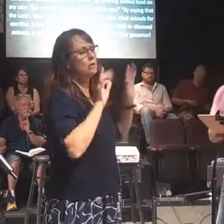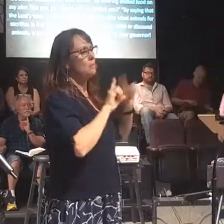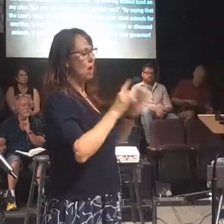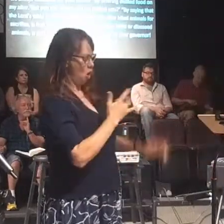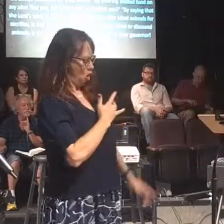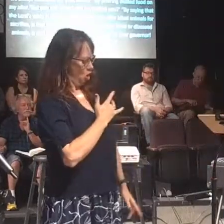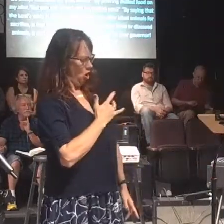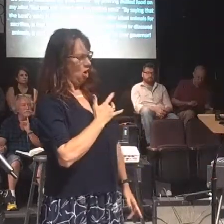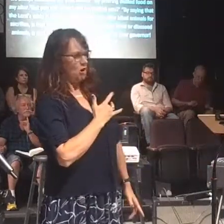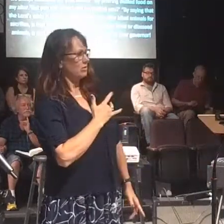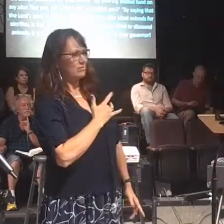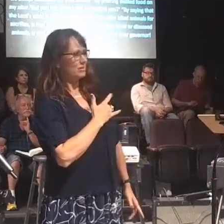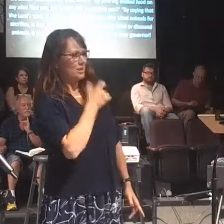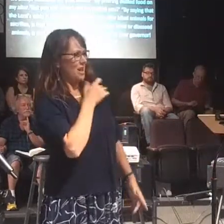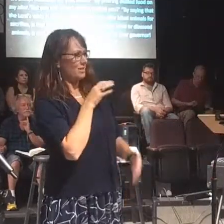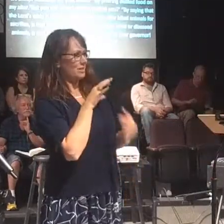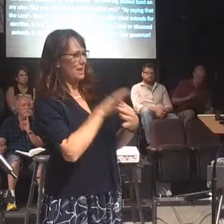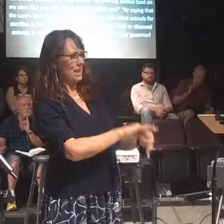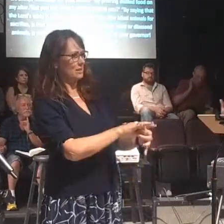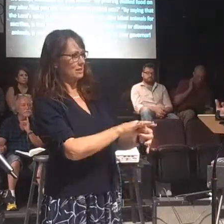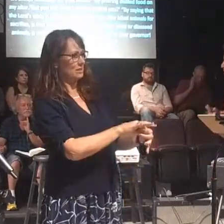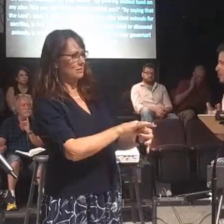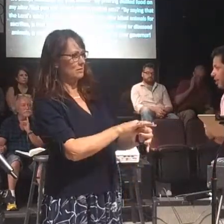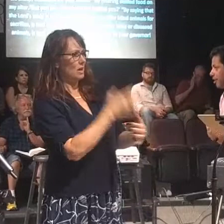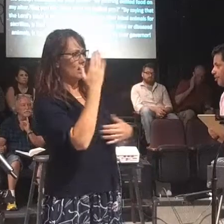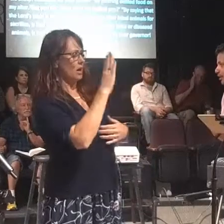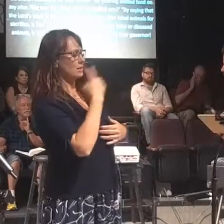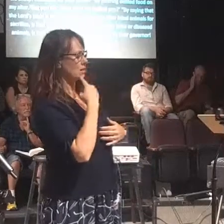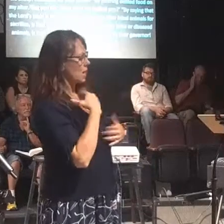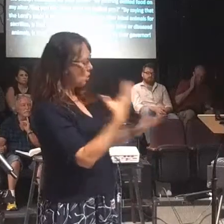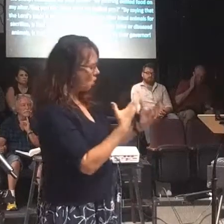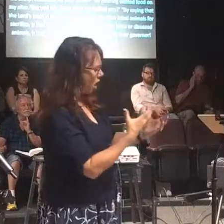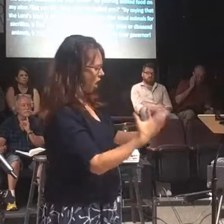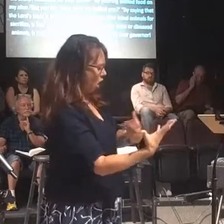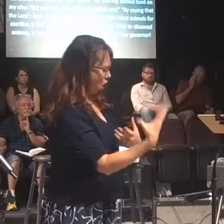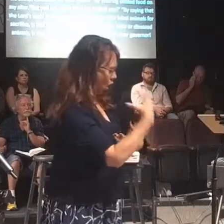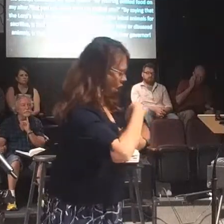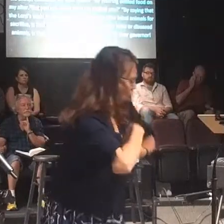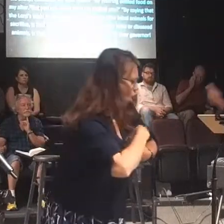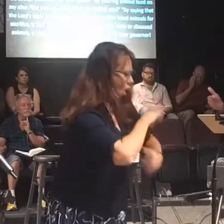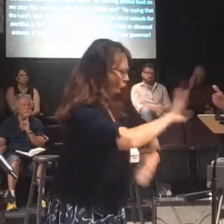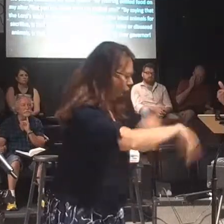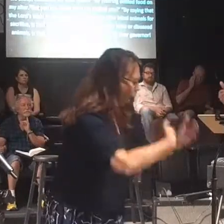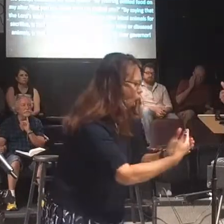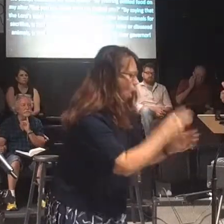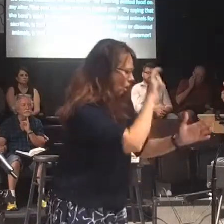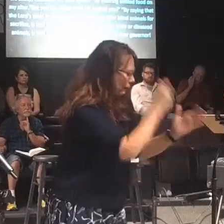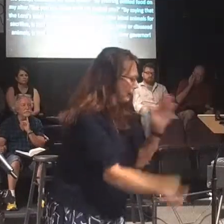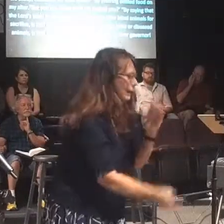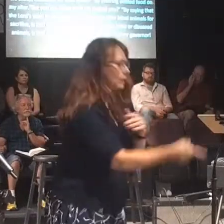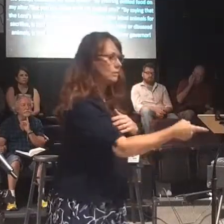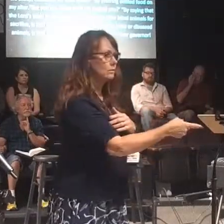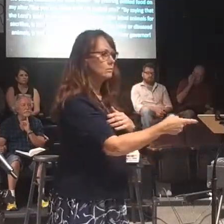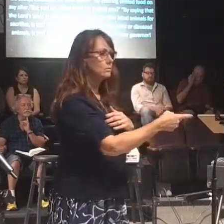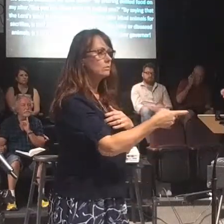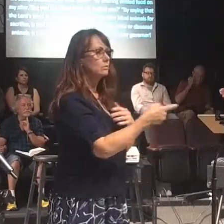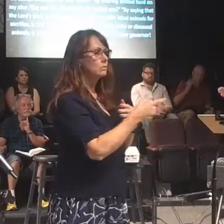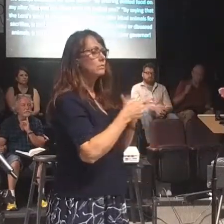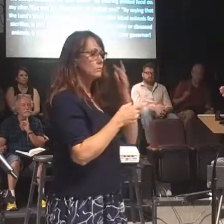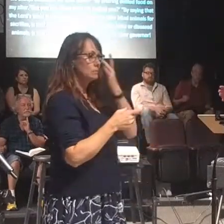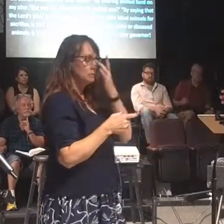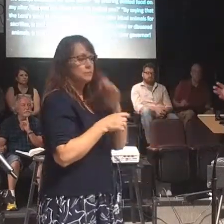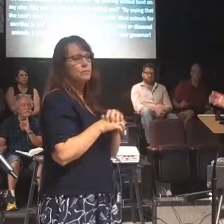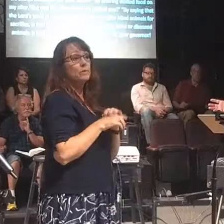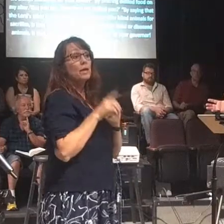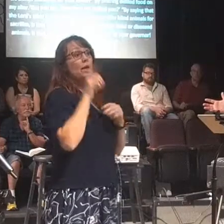heart of what I want. I just want all in, and you're not all in. And then he compares, he says, just like what I just said